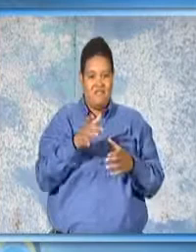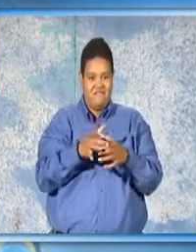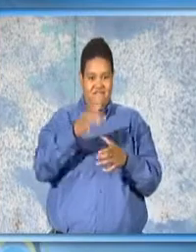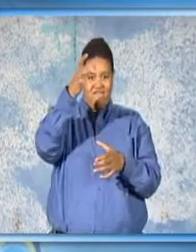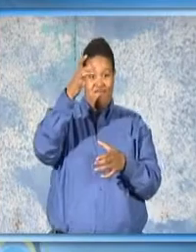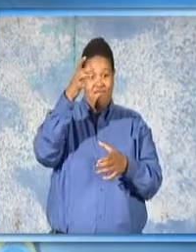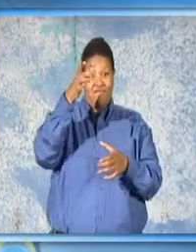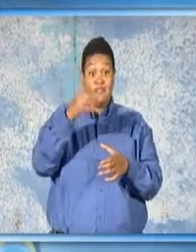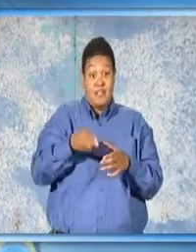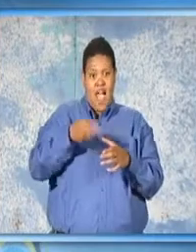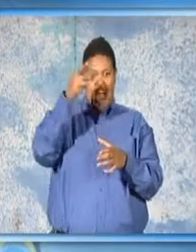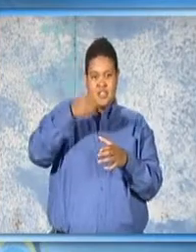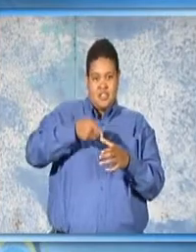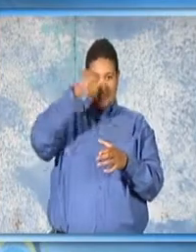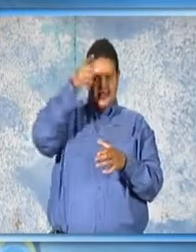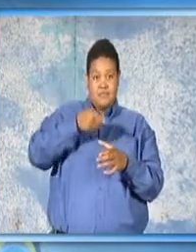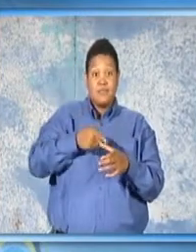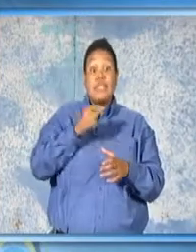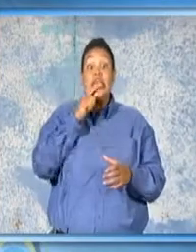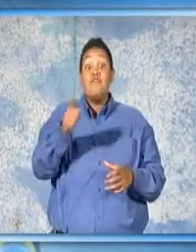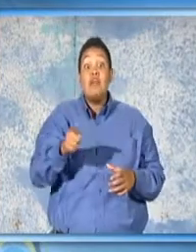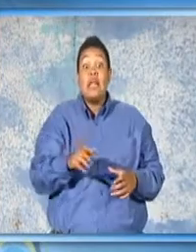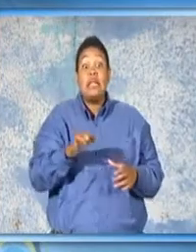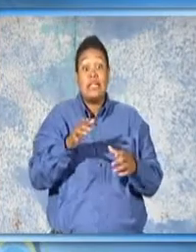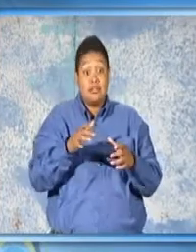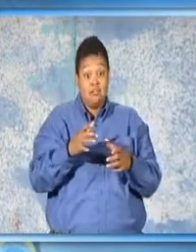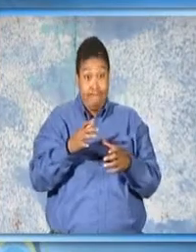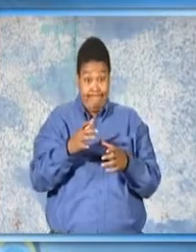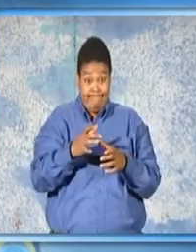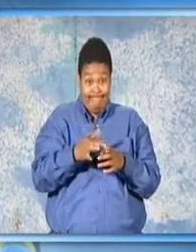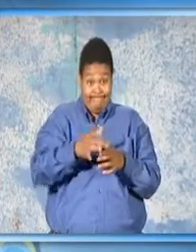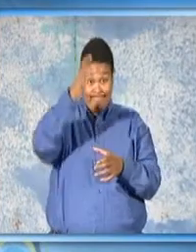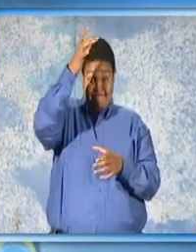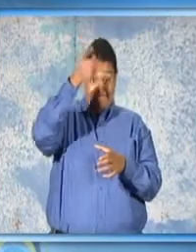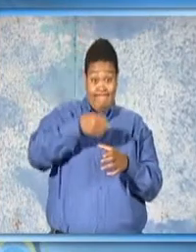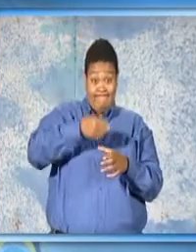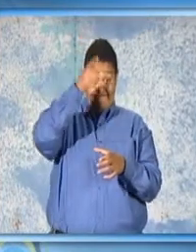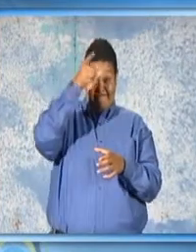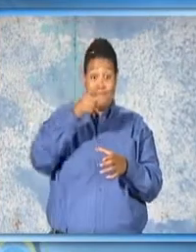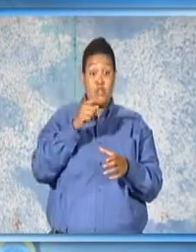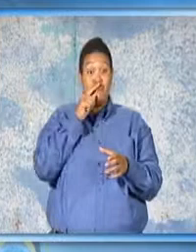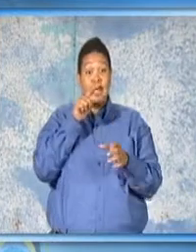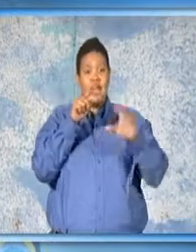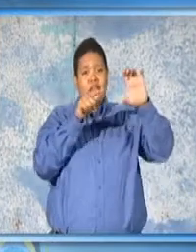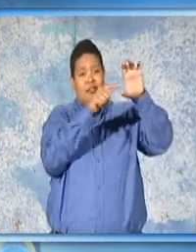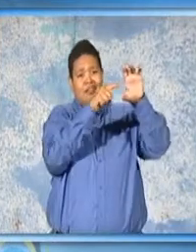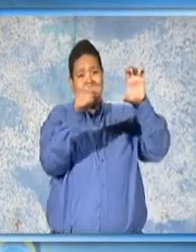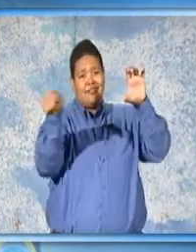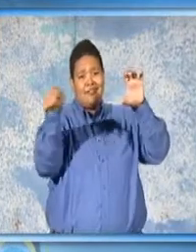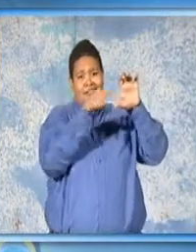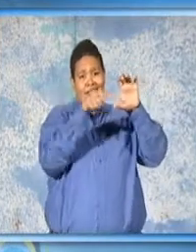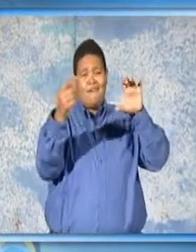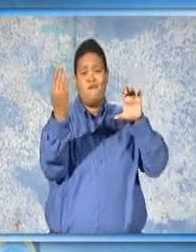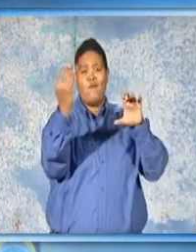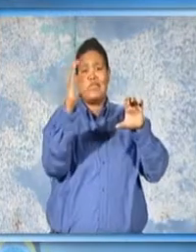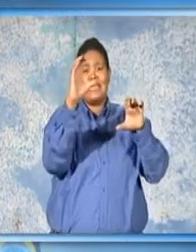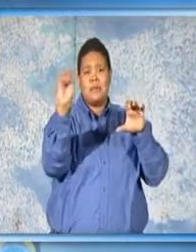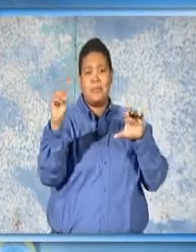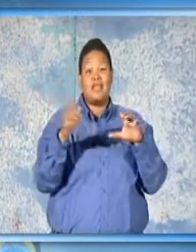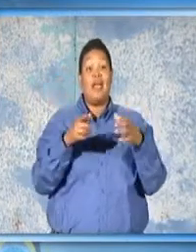If a cylinder has a diameter of 14 centimeters and a height of 14 centimeters, what is its